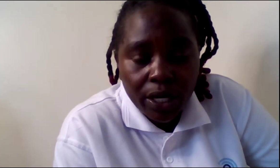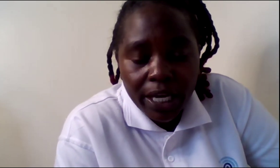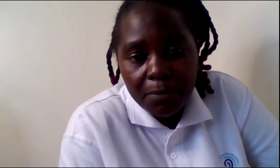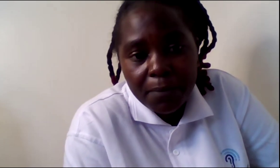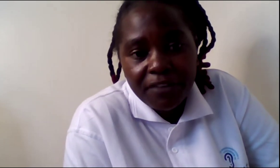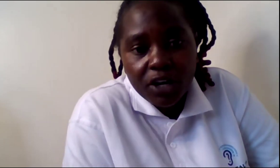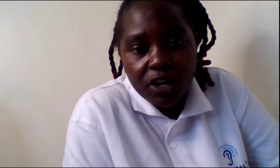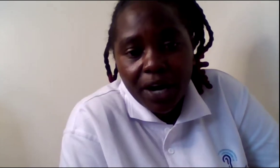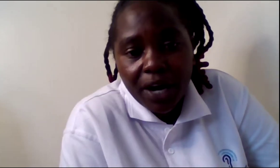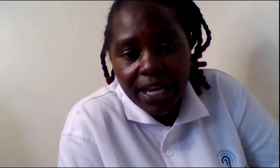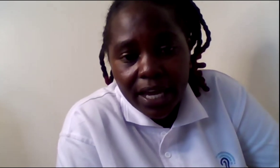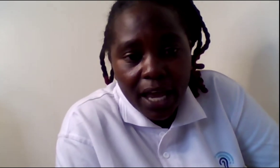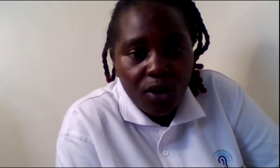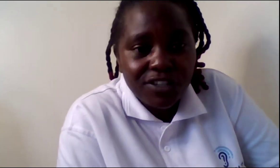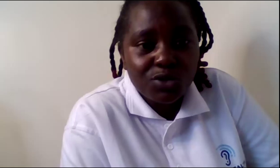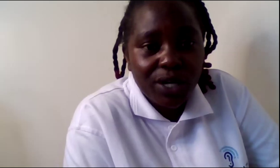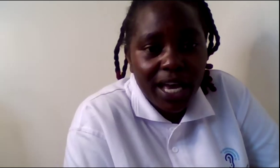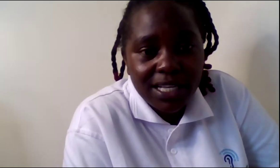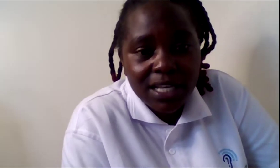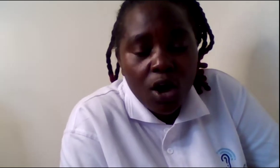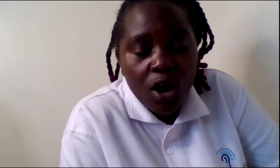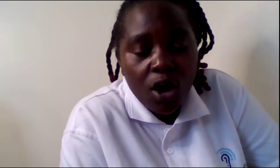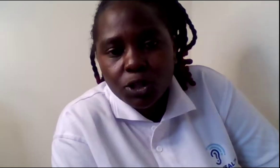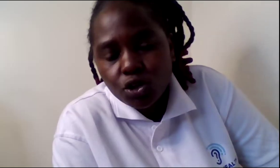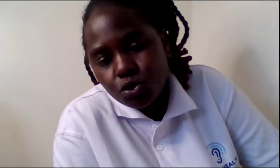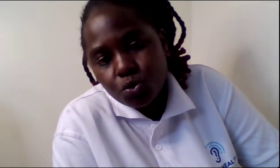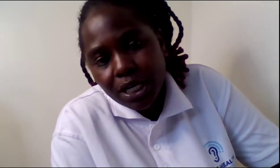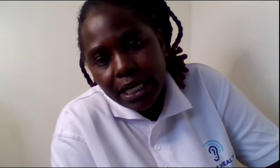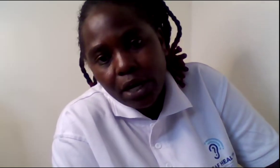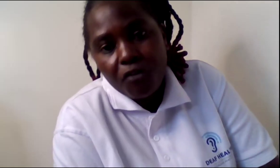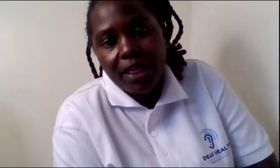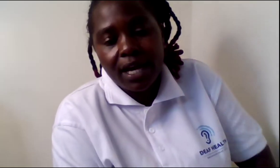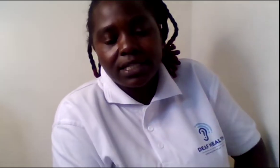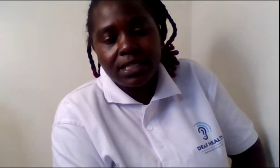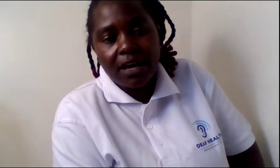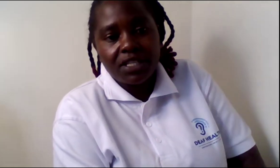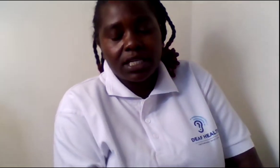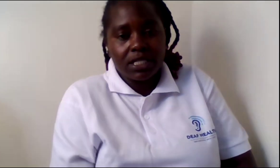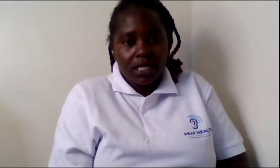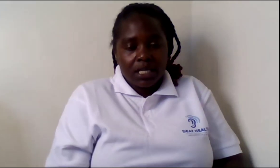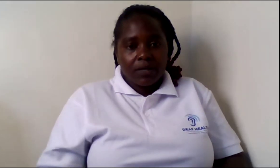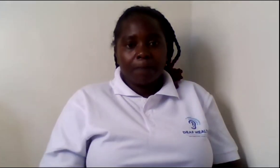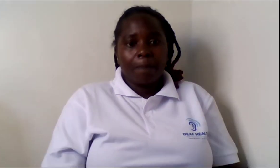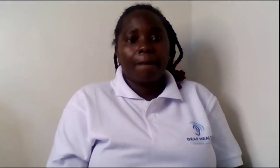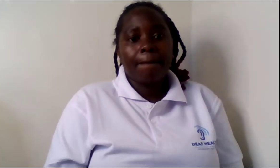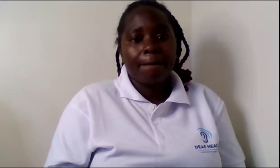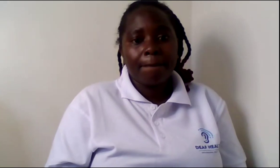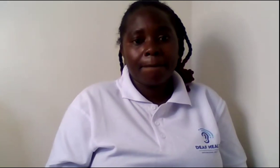okay maybe if I don't go for a year, I go after 2 years, or which hospitals do really offer that services? So